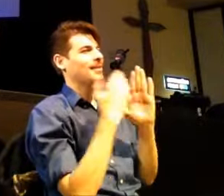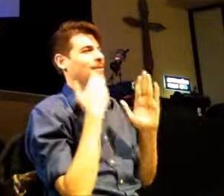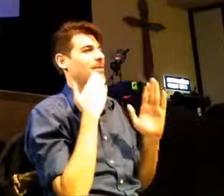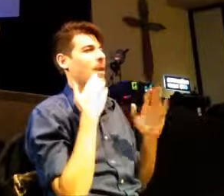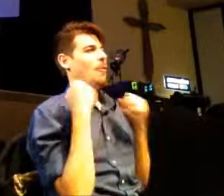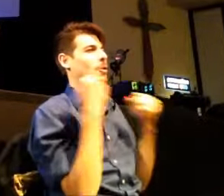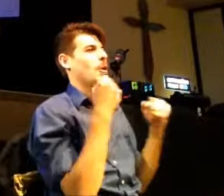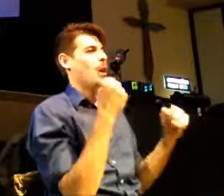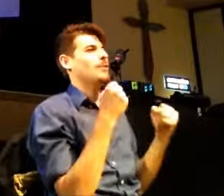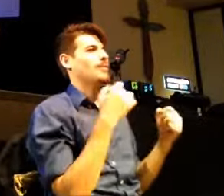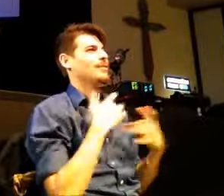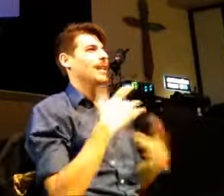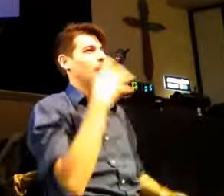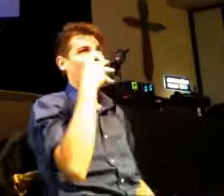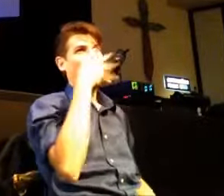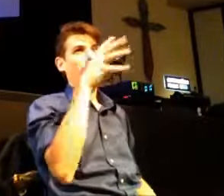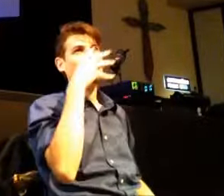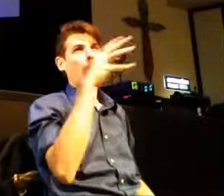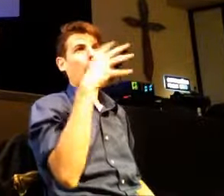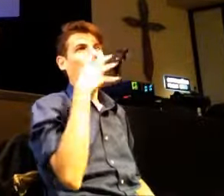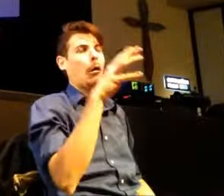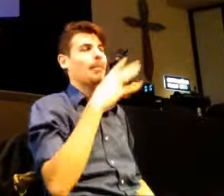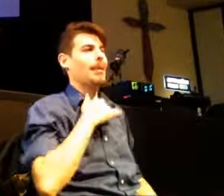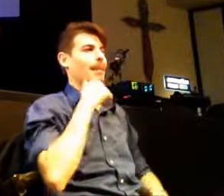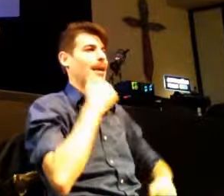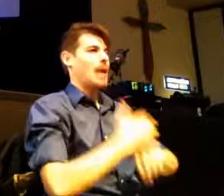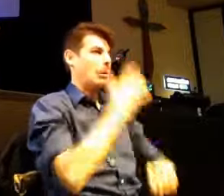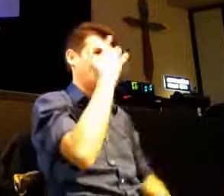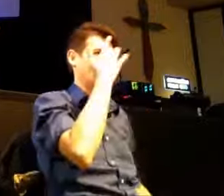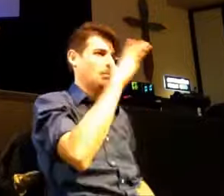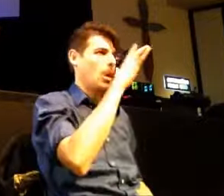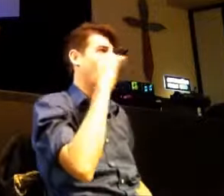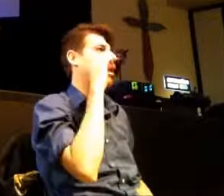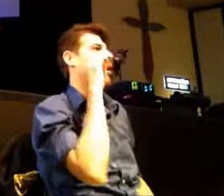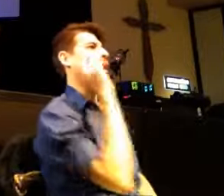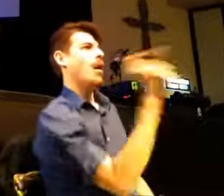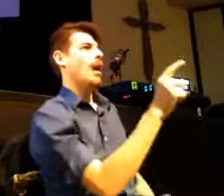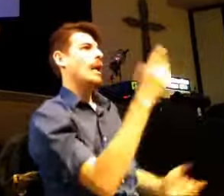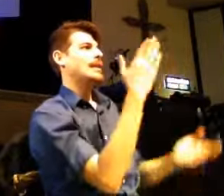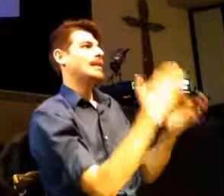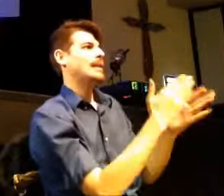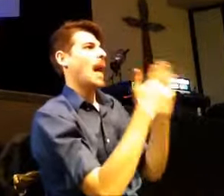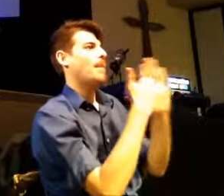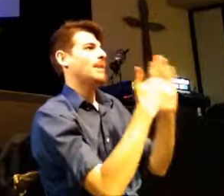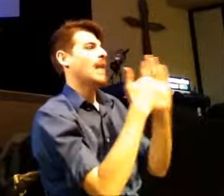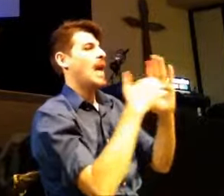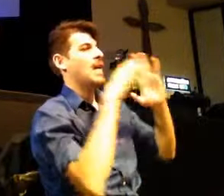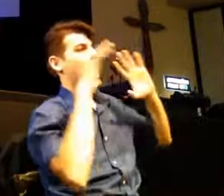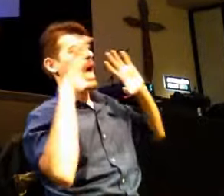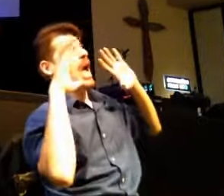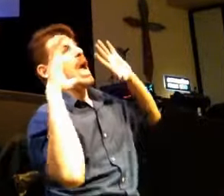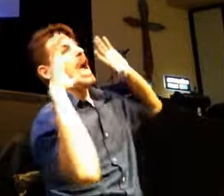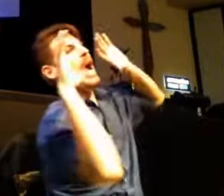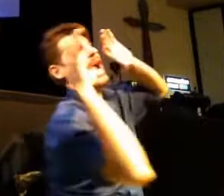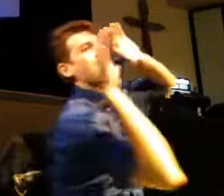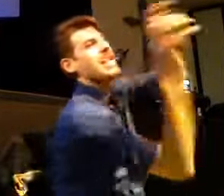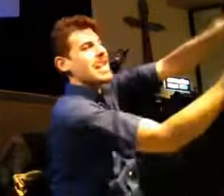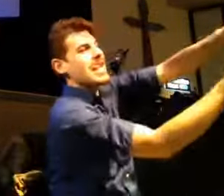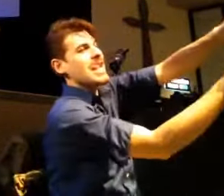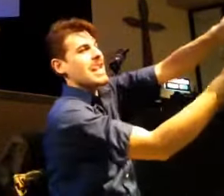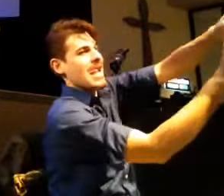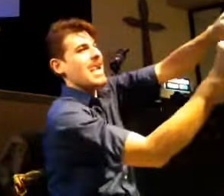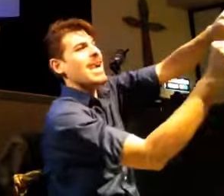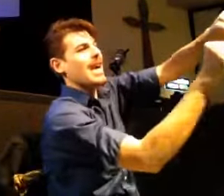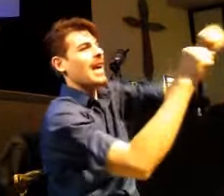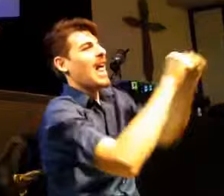daughter, this was smart thinking. She's screaming down the street there, gets to the stop sign, and leaps over to the side